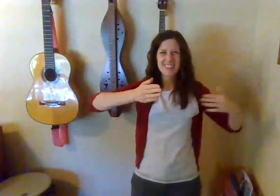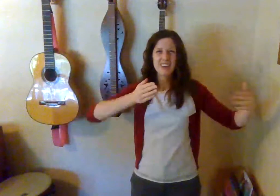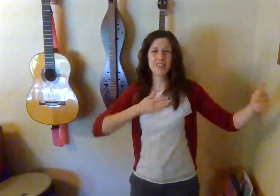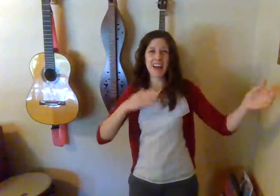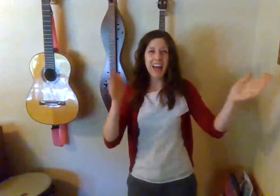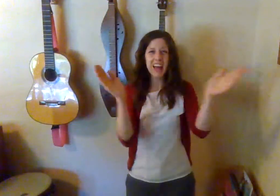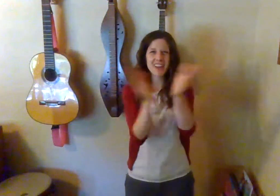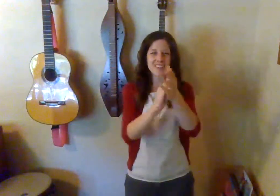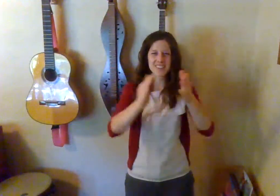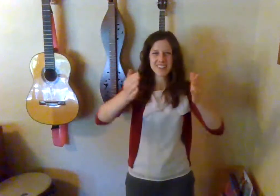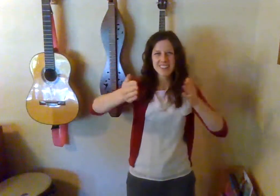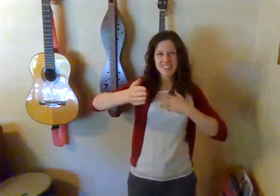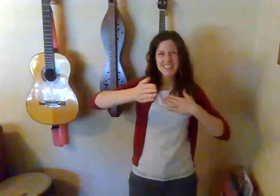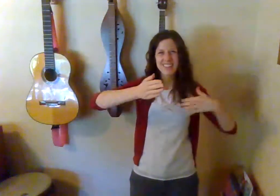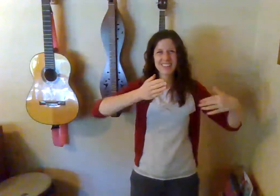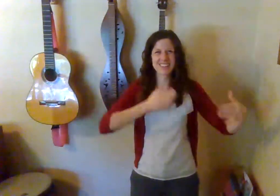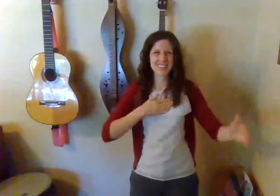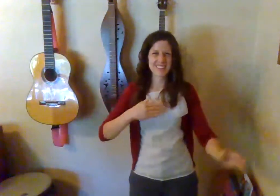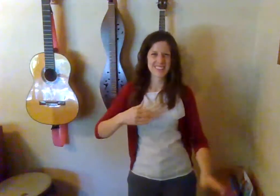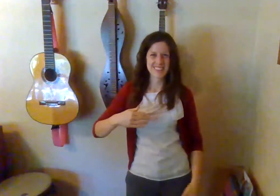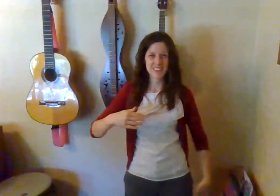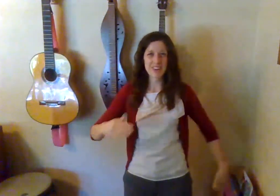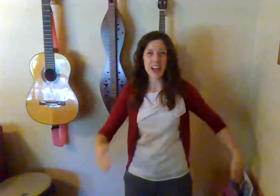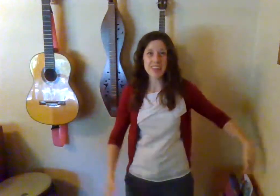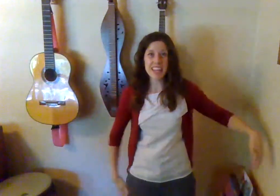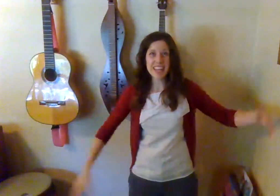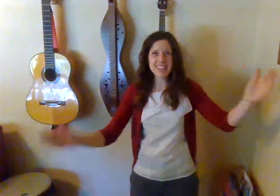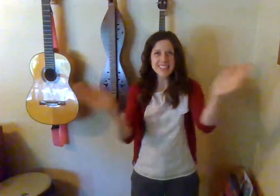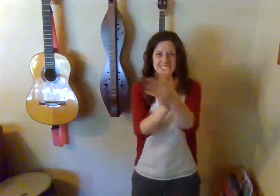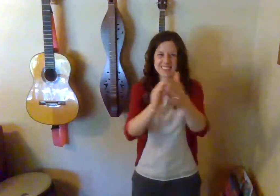Five. Five again. One.